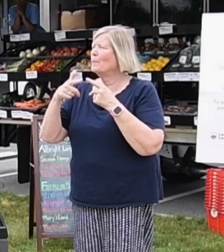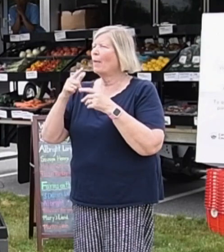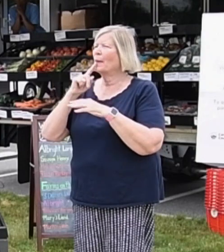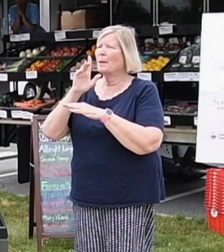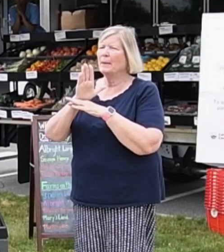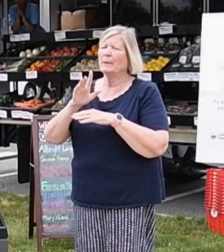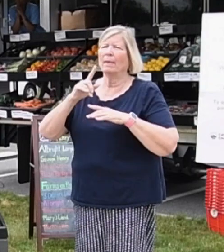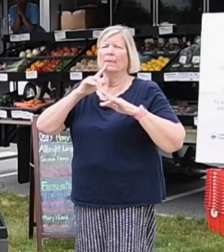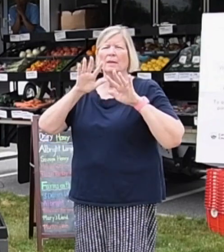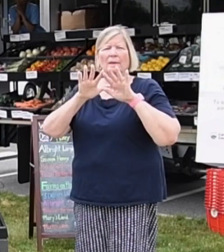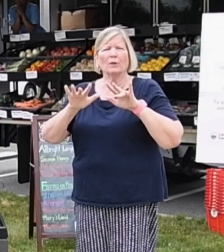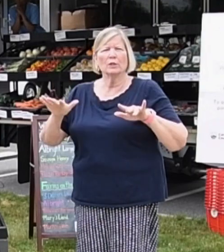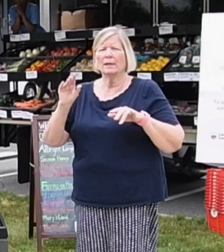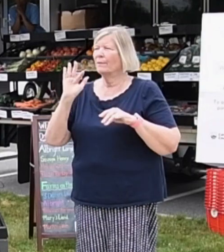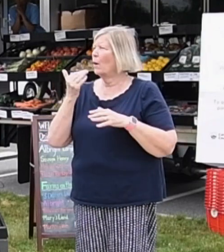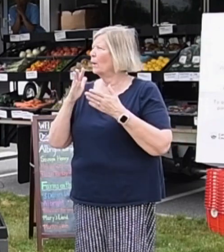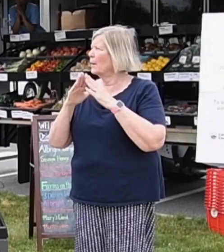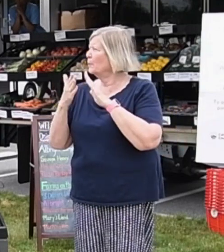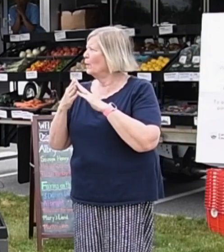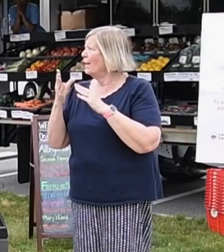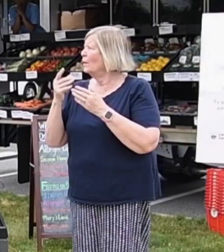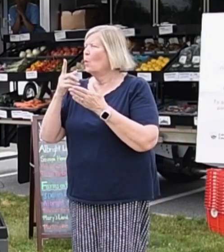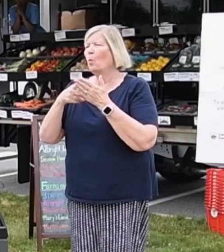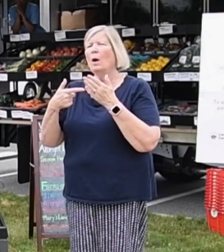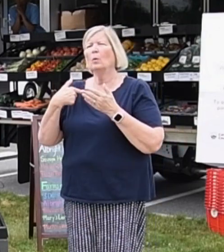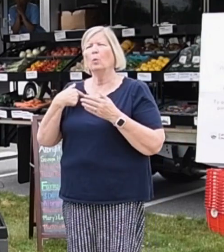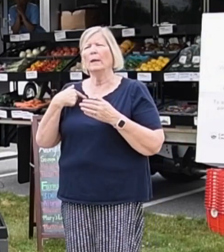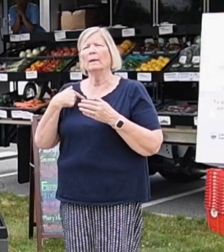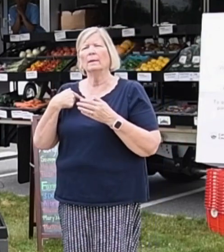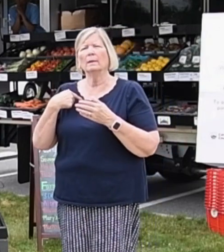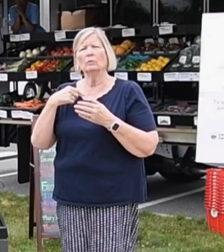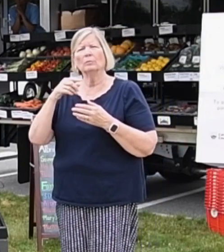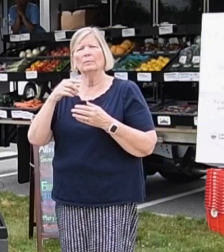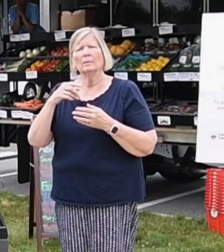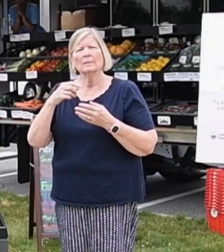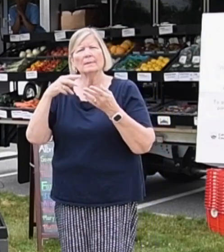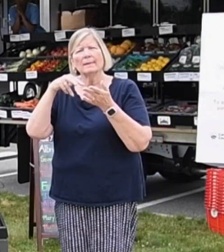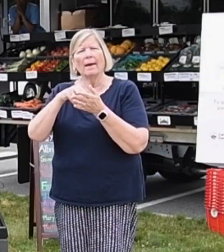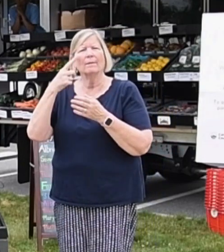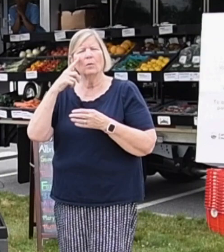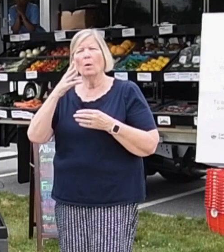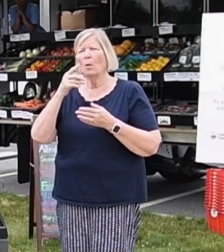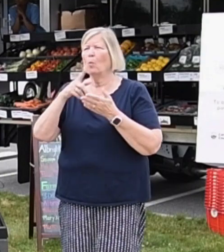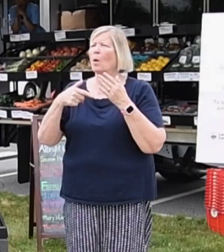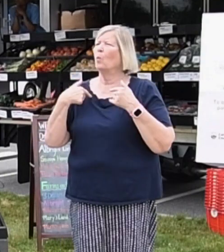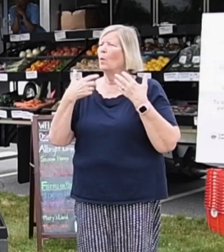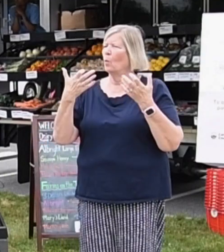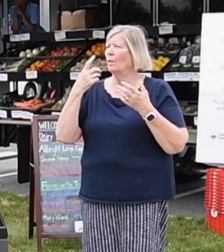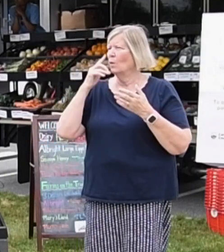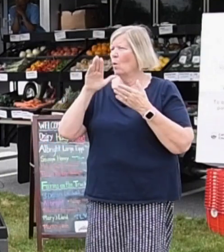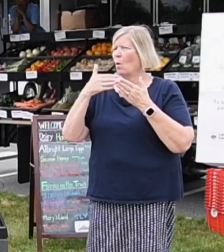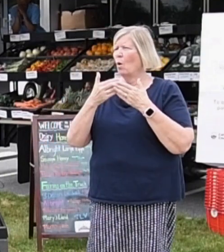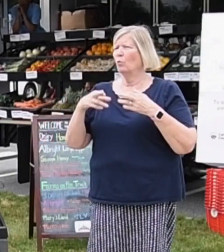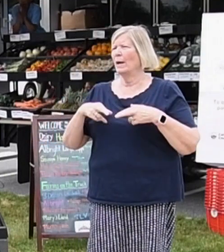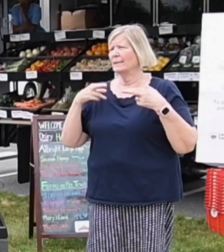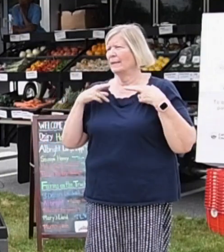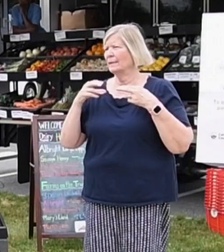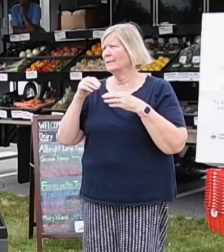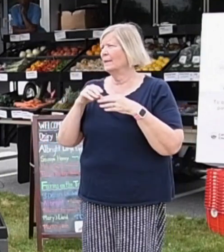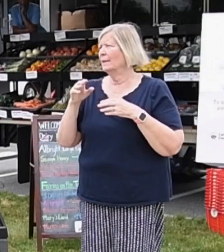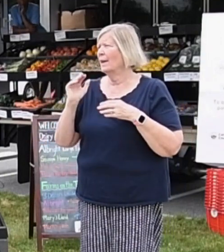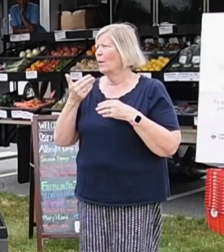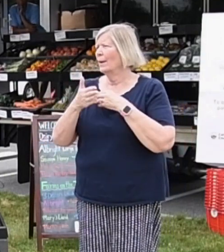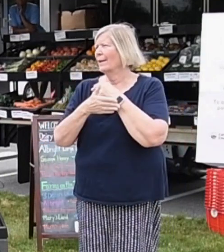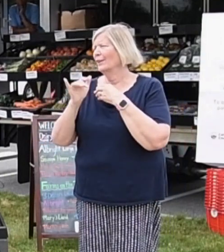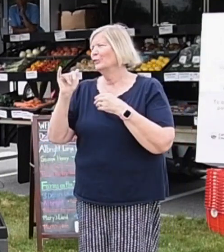the diversity of our community, and what we stand for, and what we want for all residents throughout our county. And Jackie, you could not have said